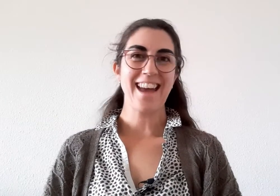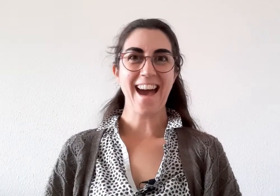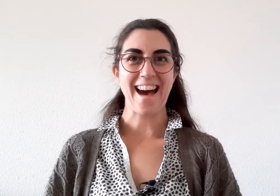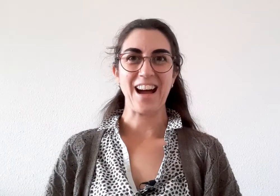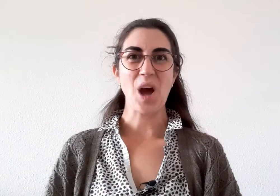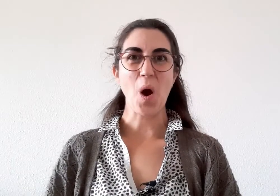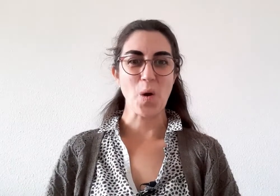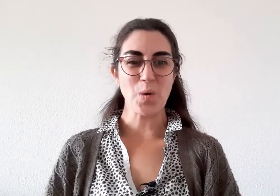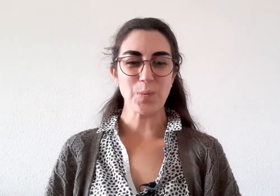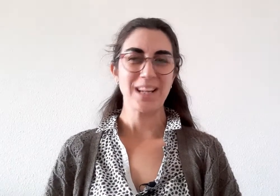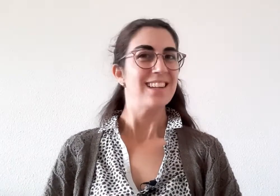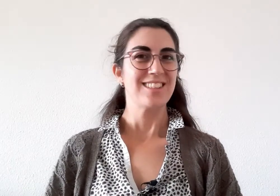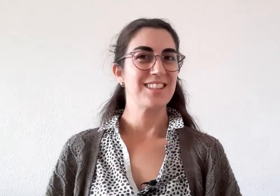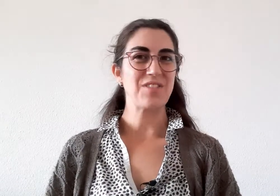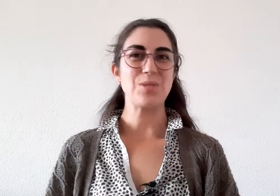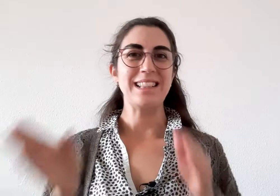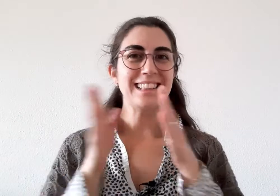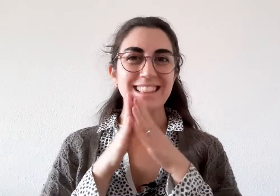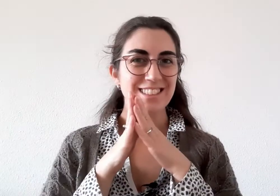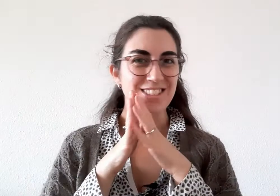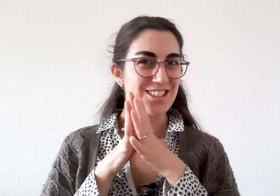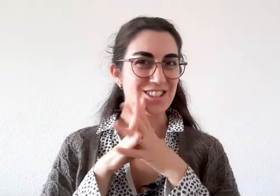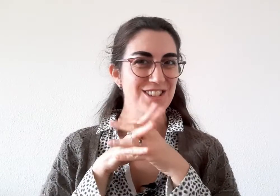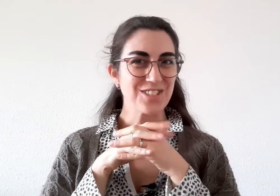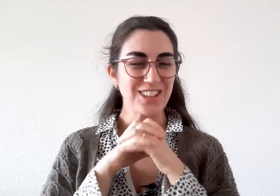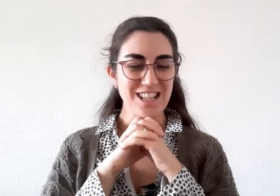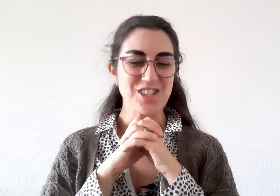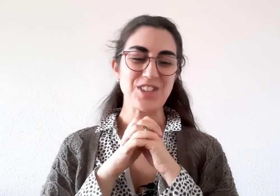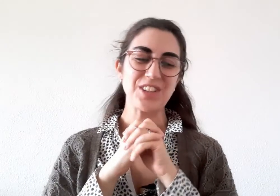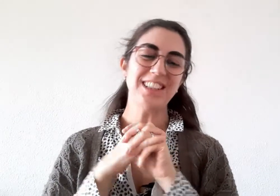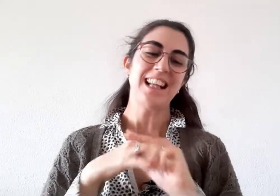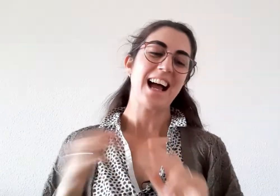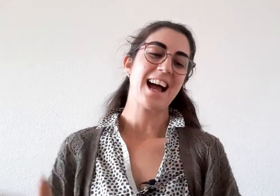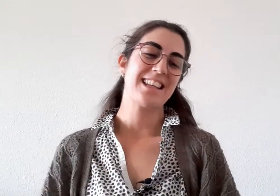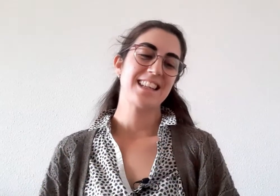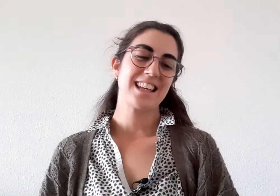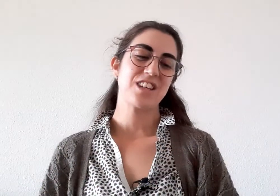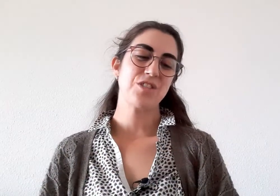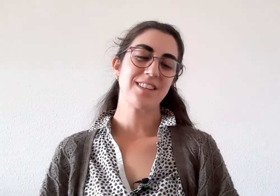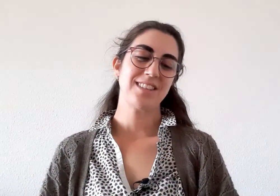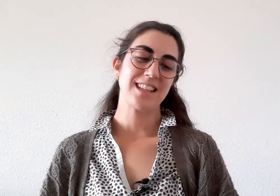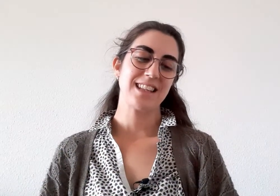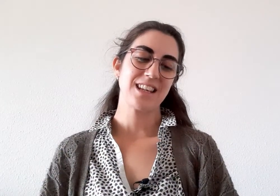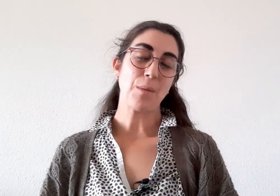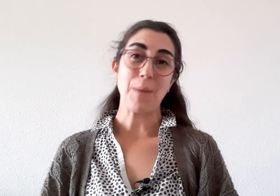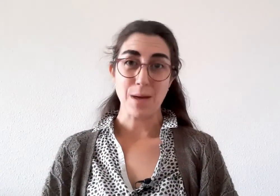yeah, I hope this has given you a little introduction to what I do, and that you can see that your baby